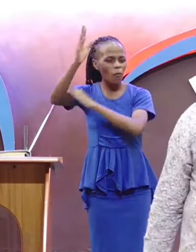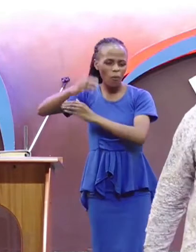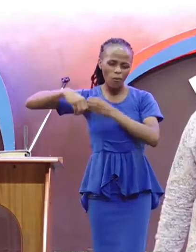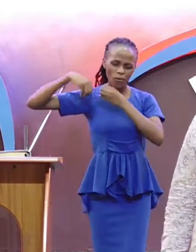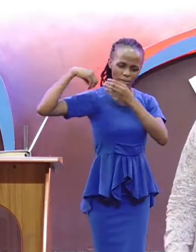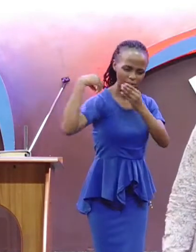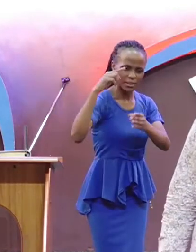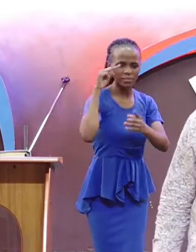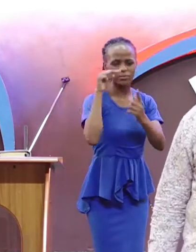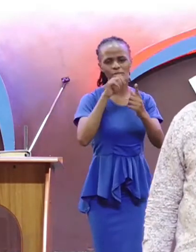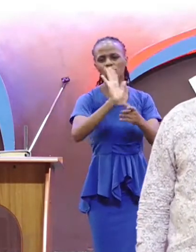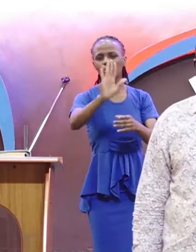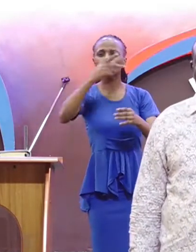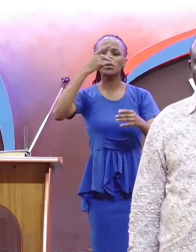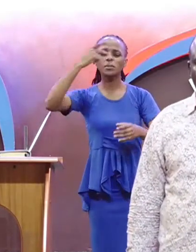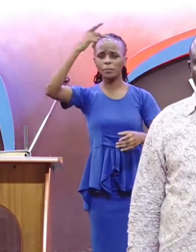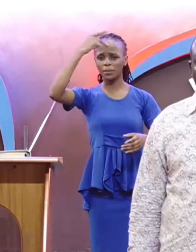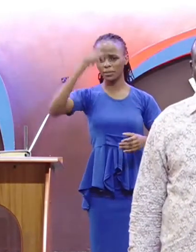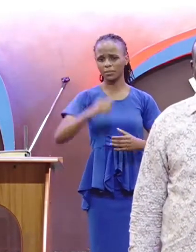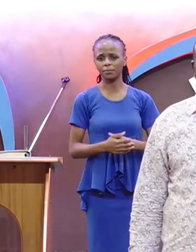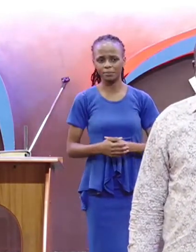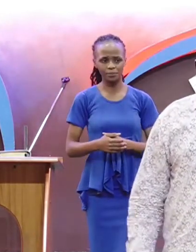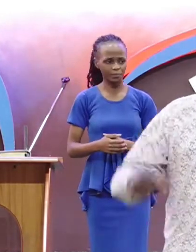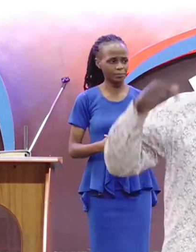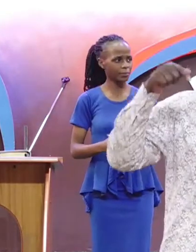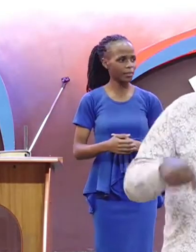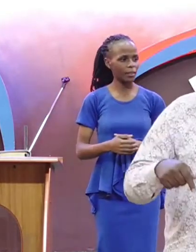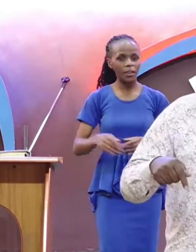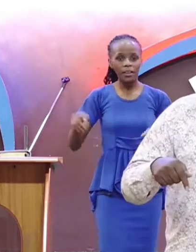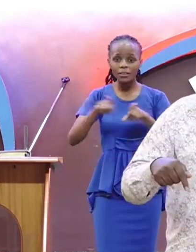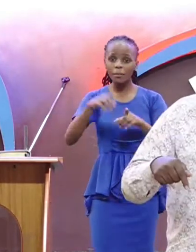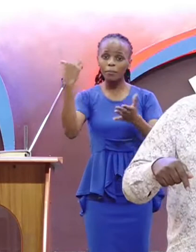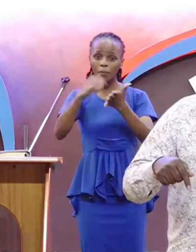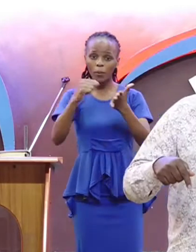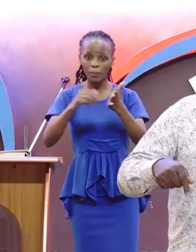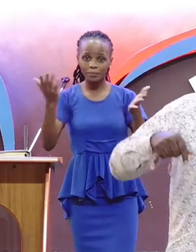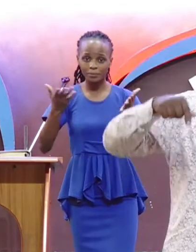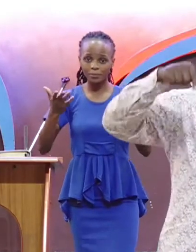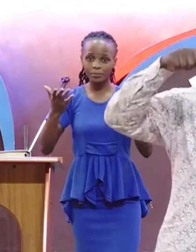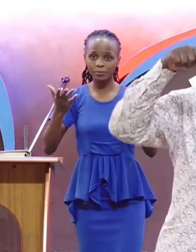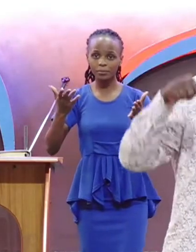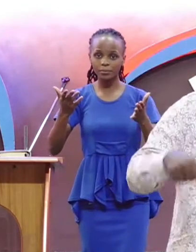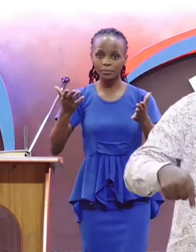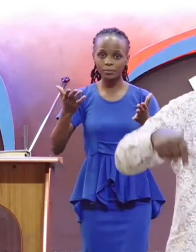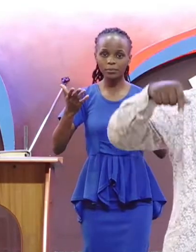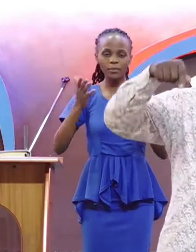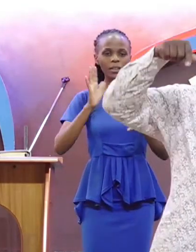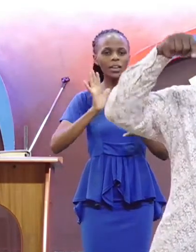But you're in the promise that the Lord promised your parents. But